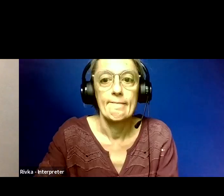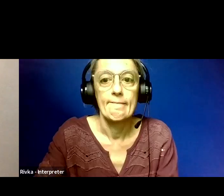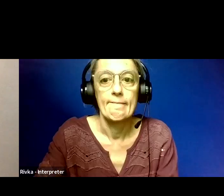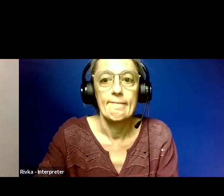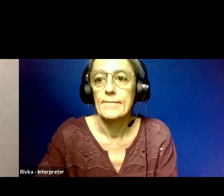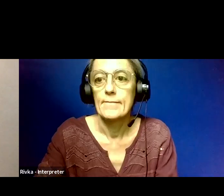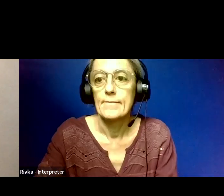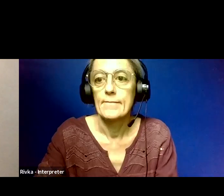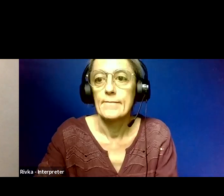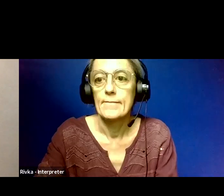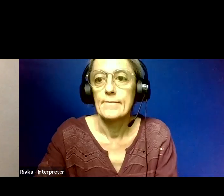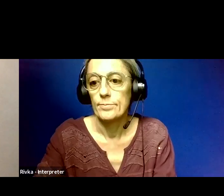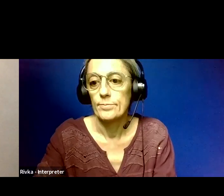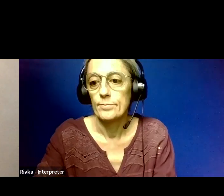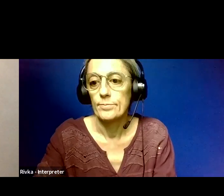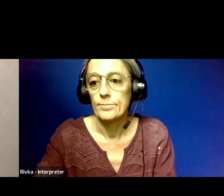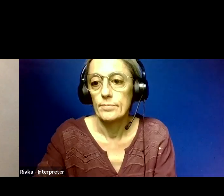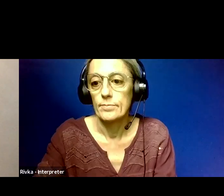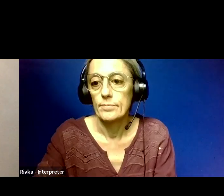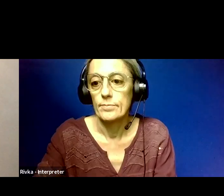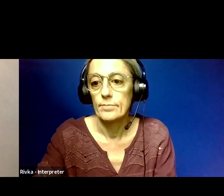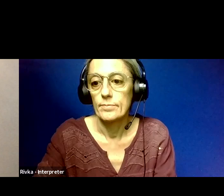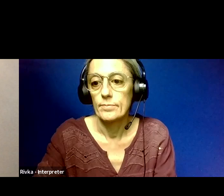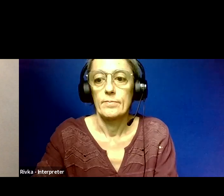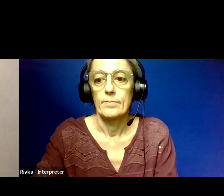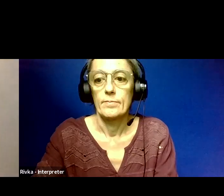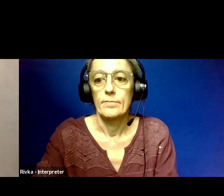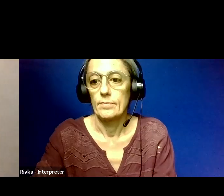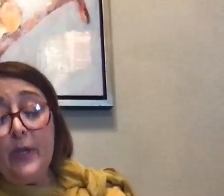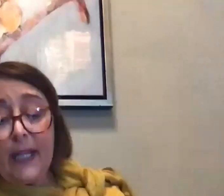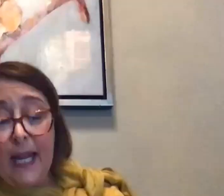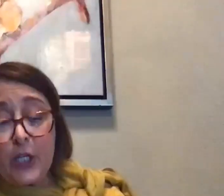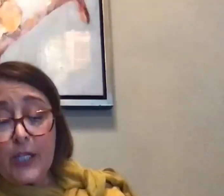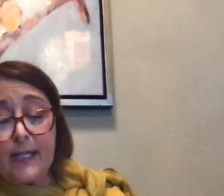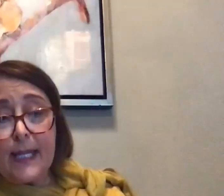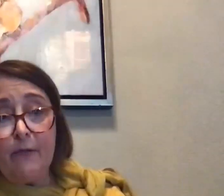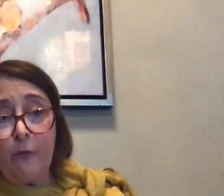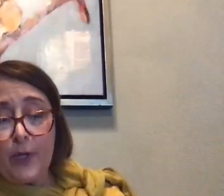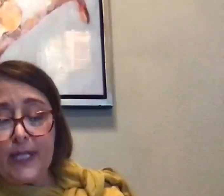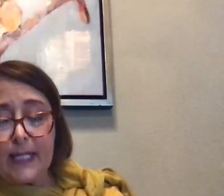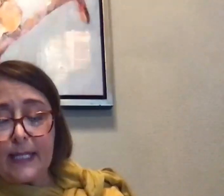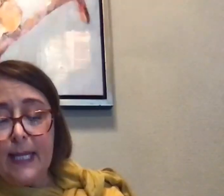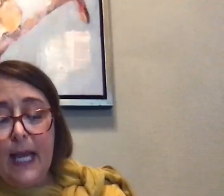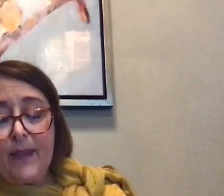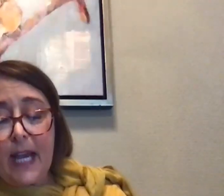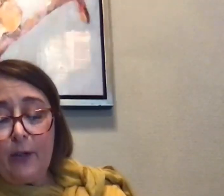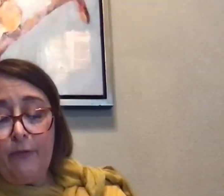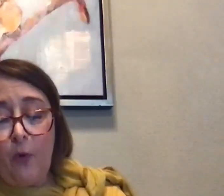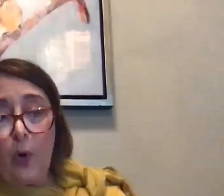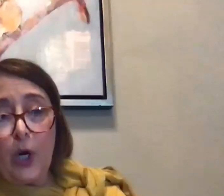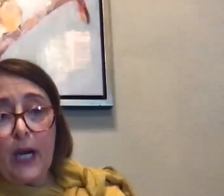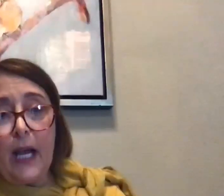now, or other non-voice devices. The Federal Communications enforces